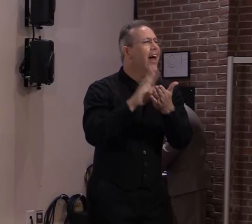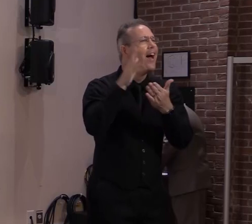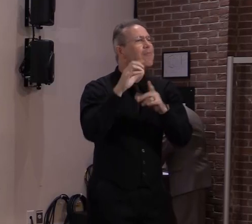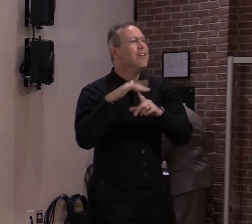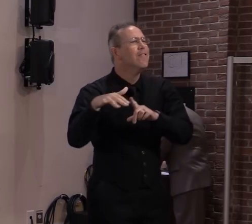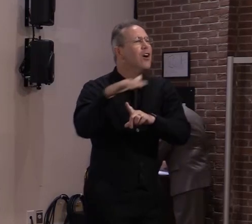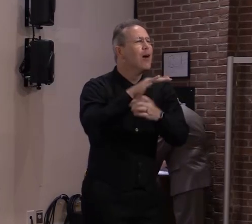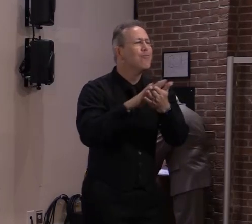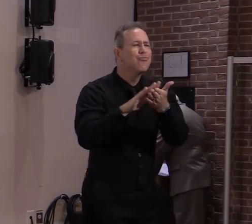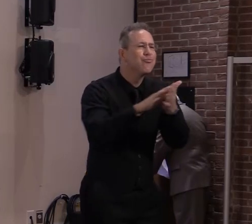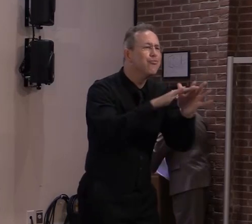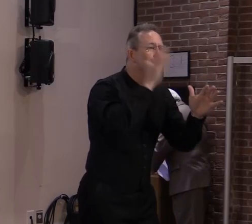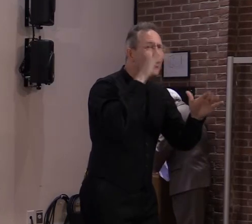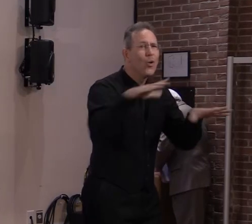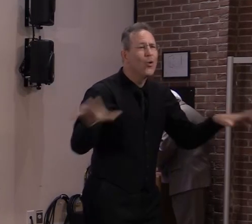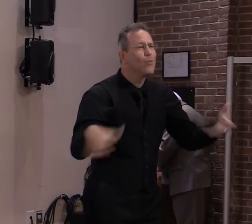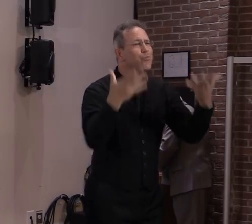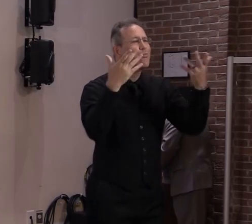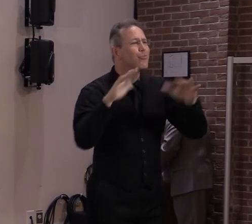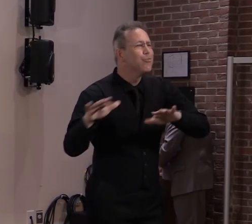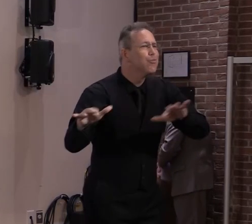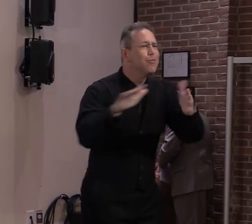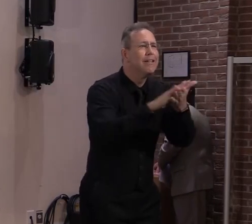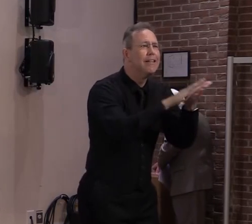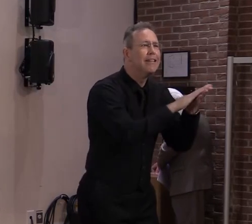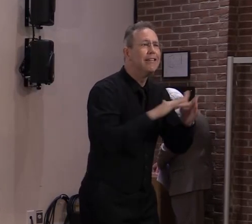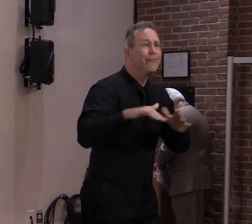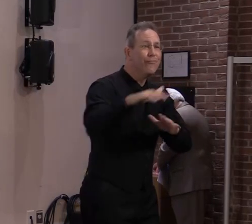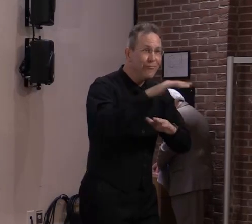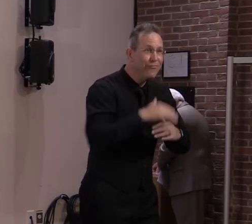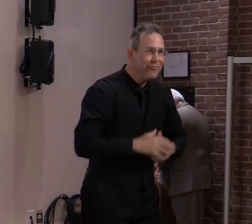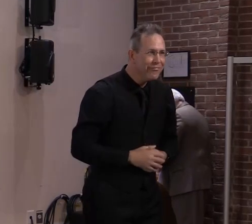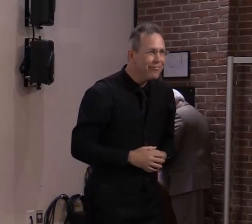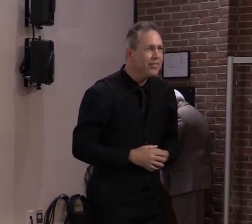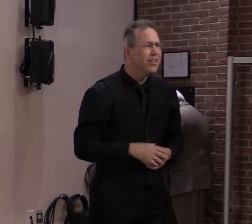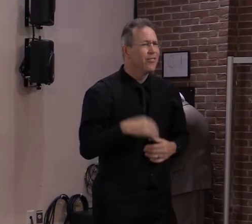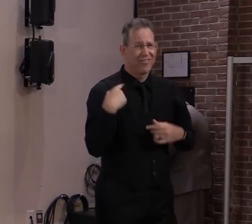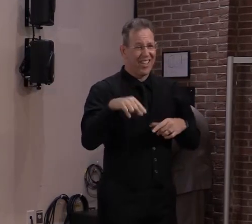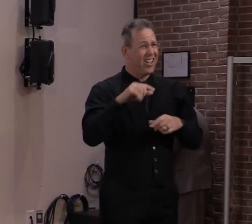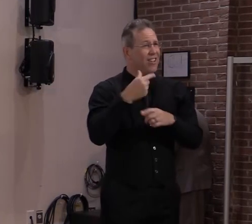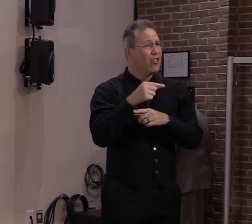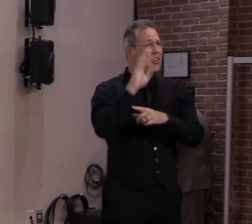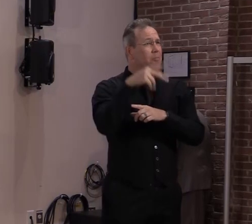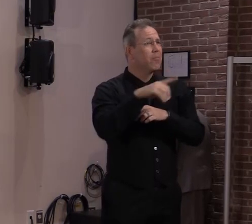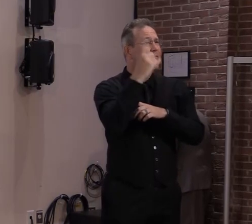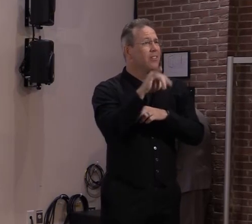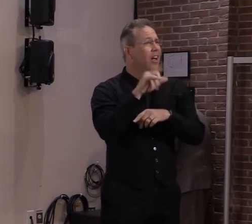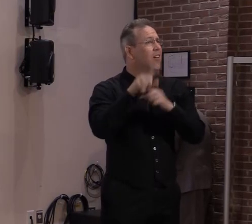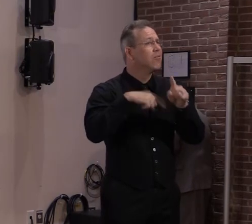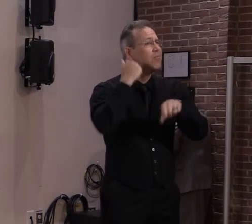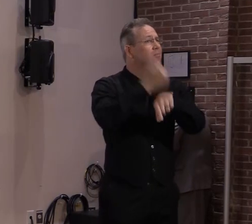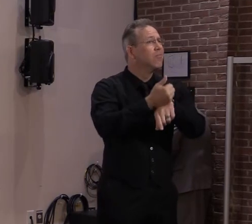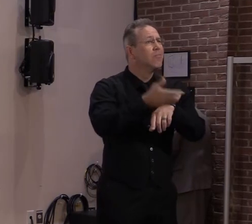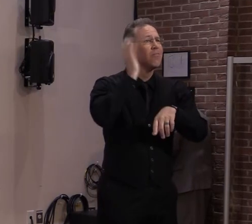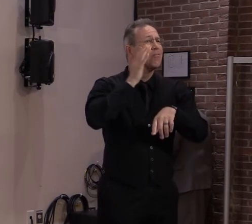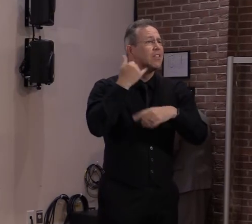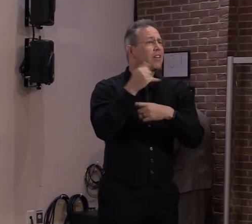state. First Green Up Day was launched by Governor Dean Davis in 1970. They had over